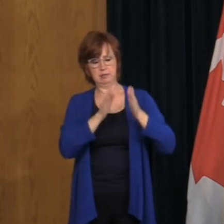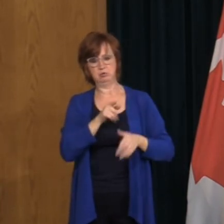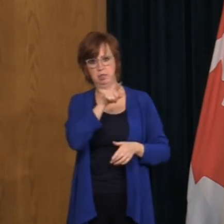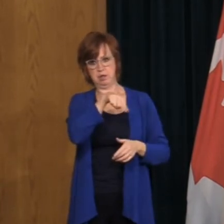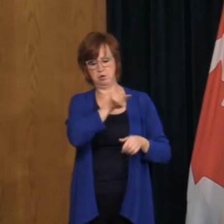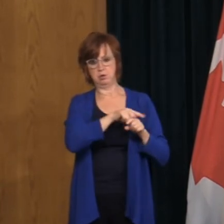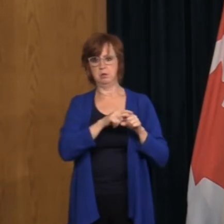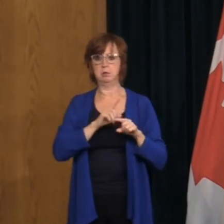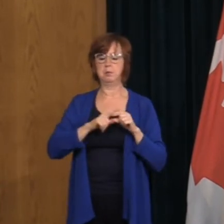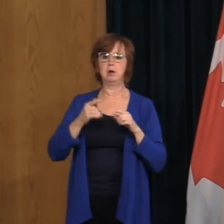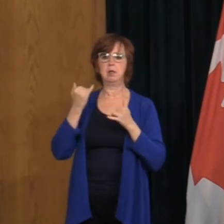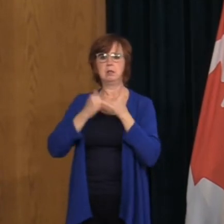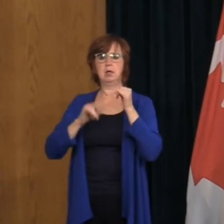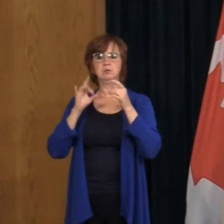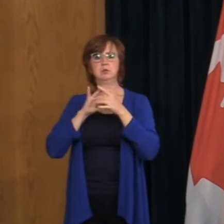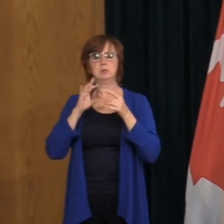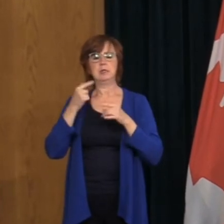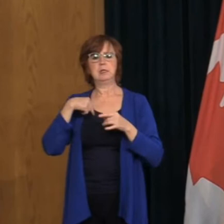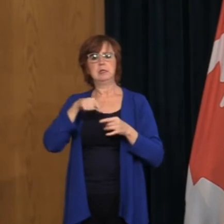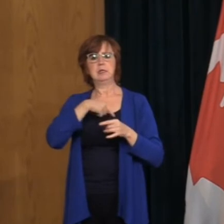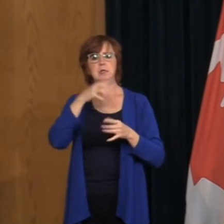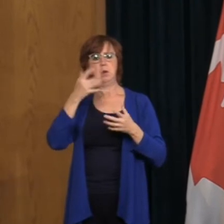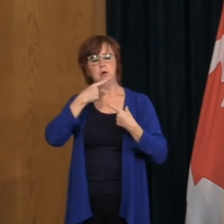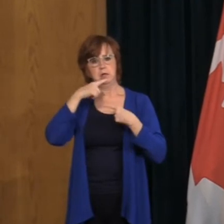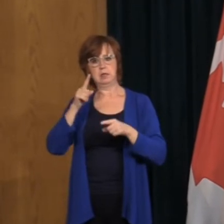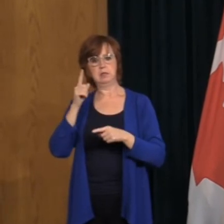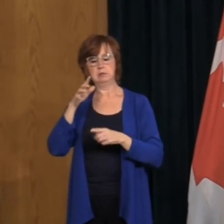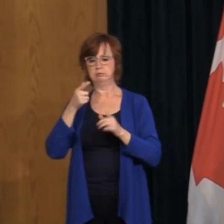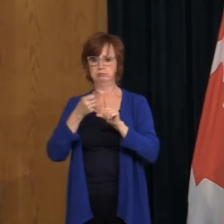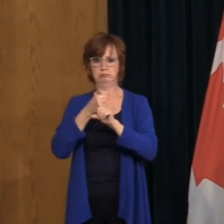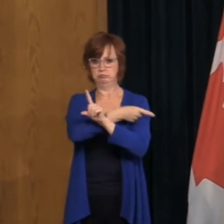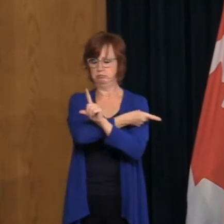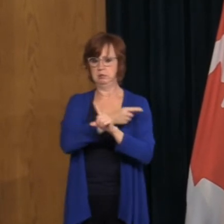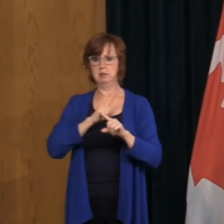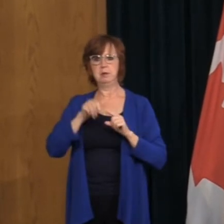Yesterday, we began a search for our provincially appointed Saskatchewan